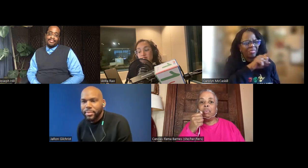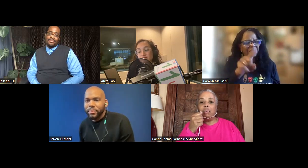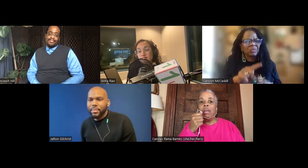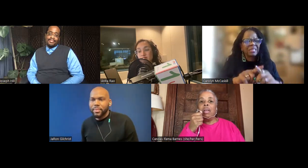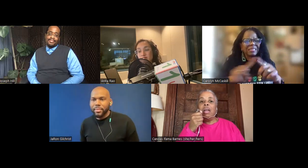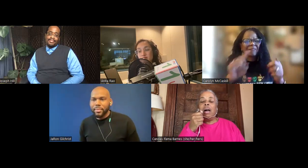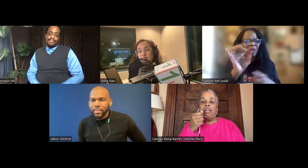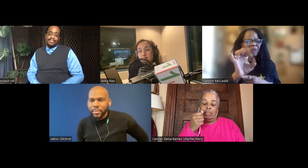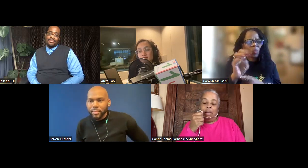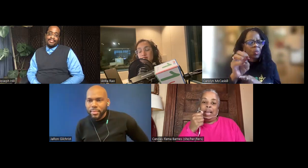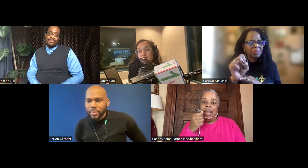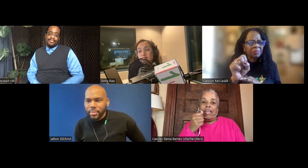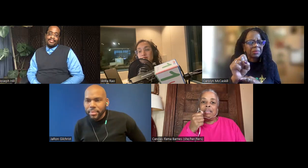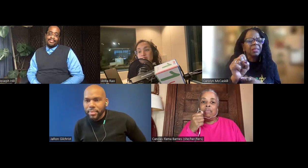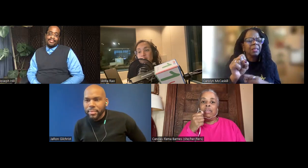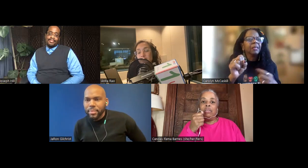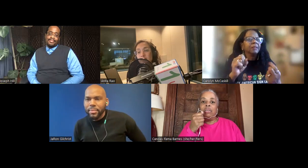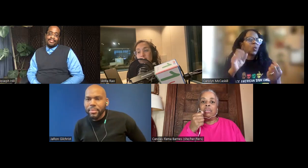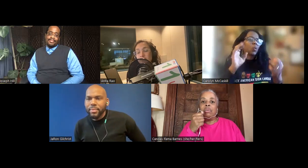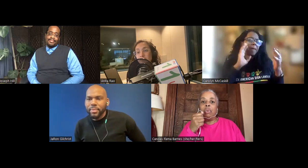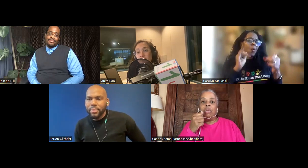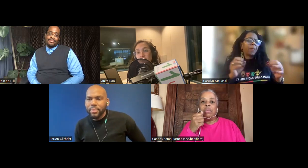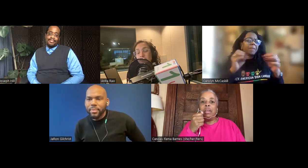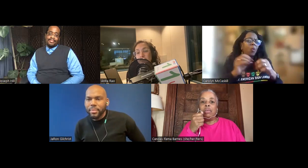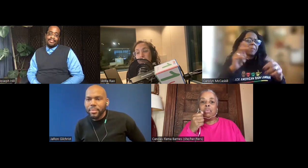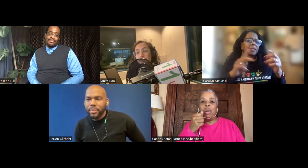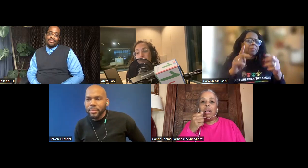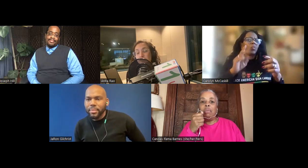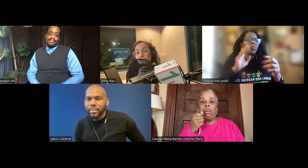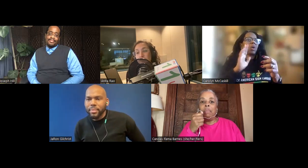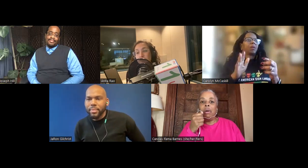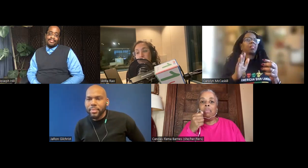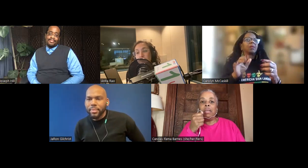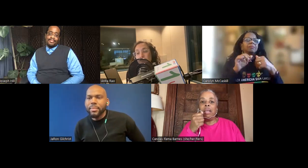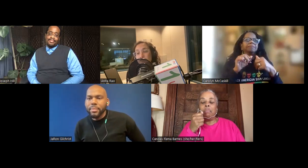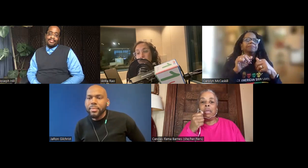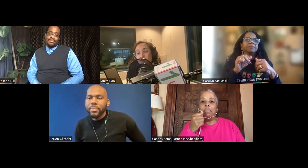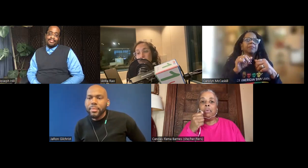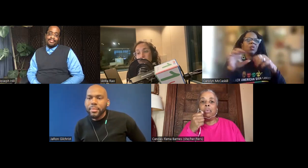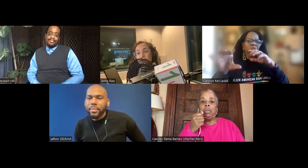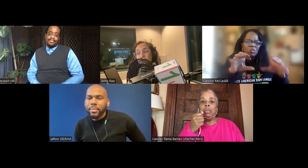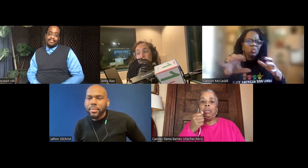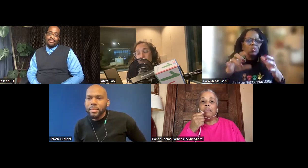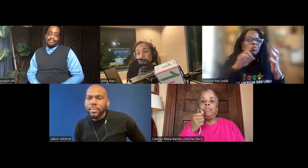they were Black ASL features and norms there as well. But I'm hoping that people